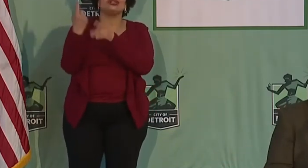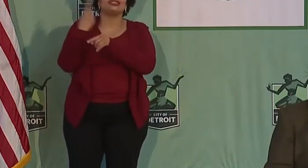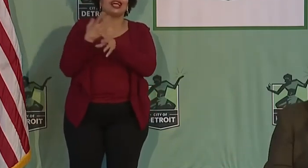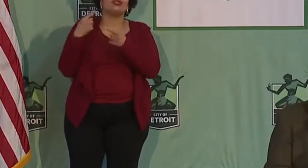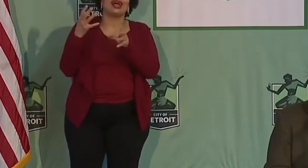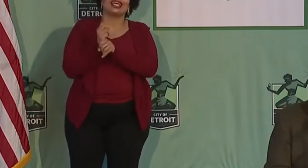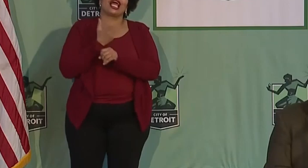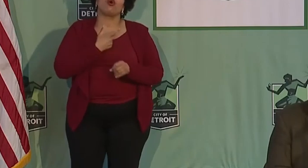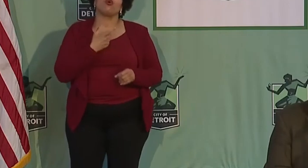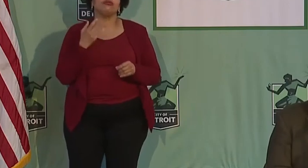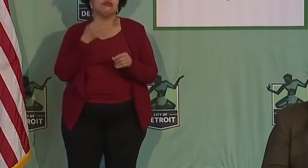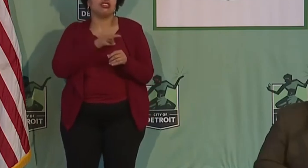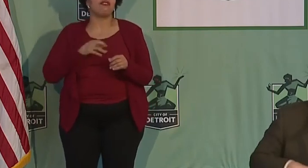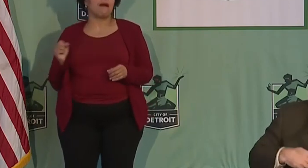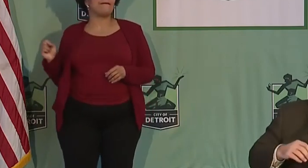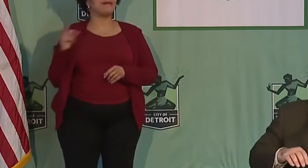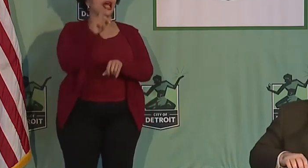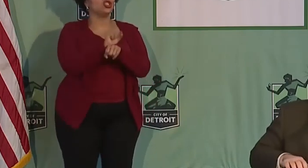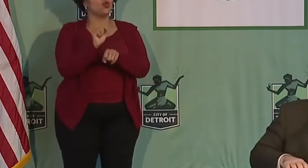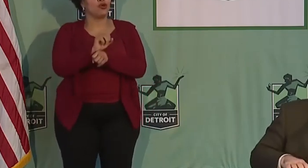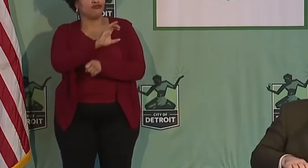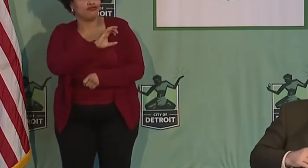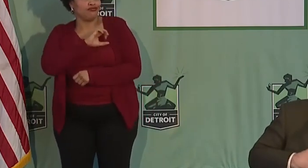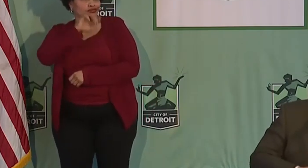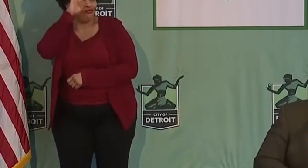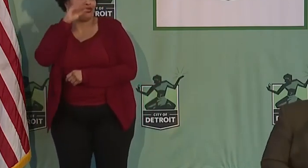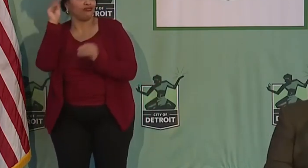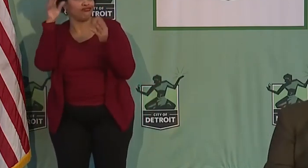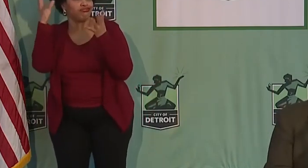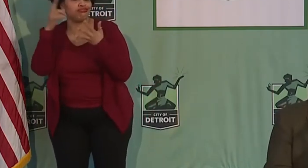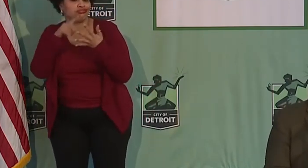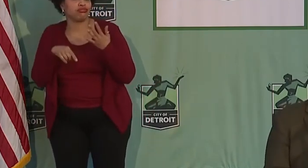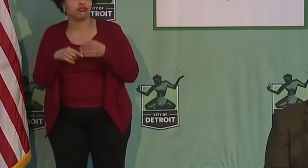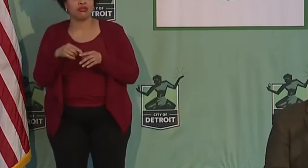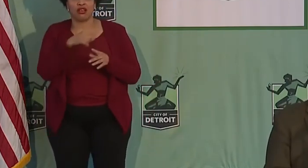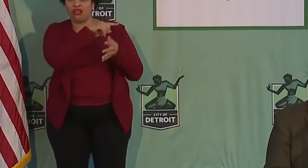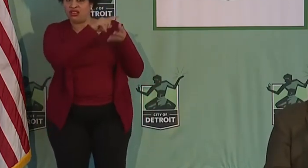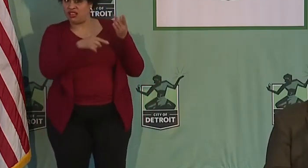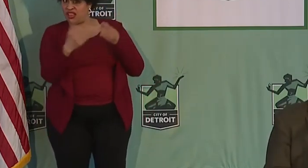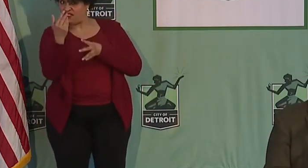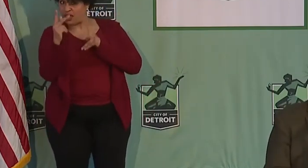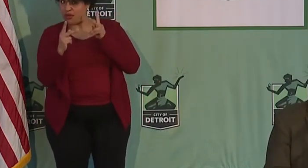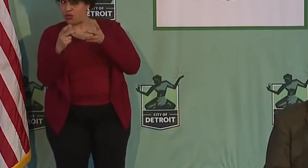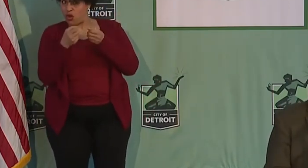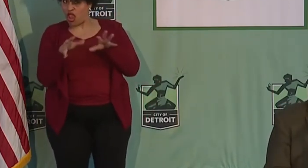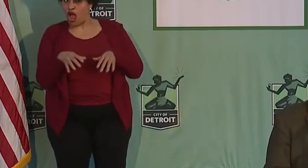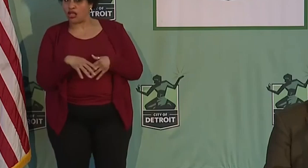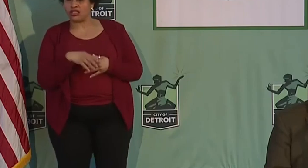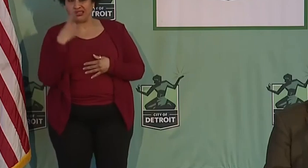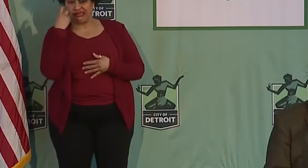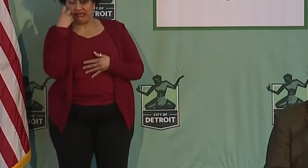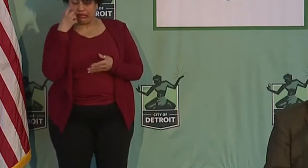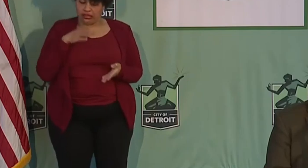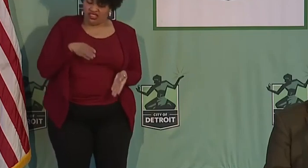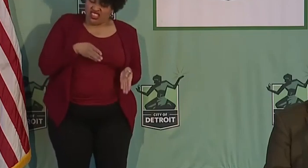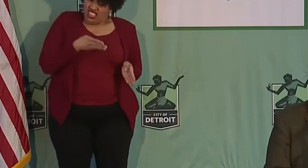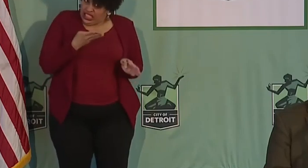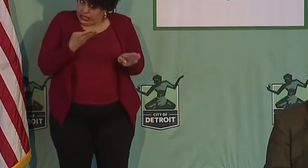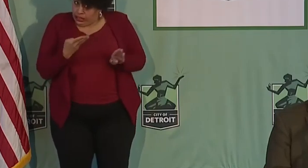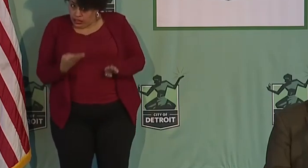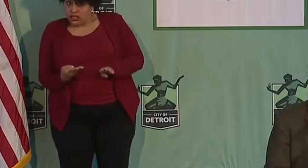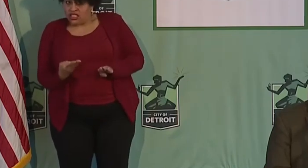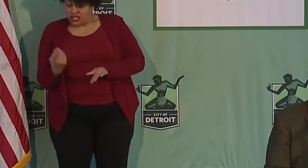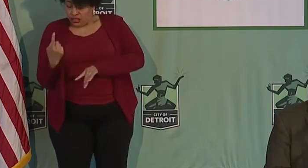work, is looking forward to that. Of the 15 people we lost in the last day or